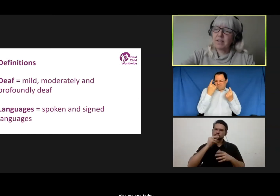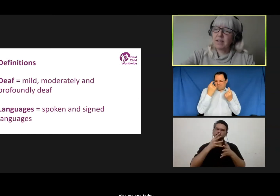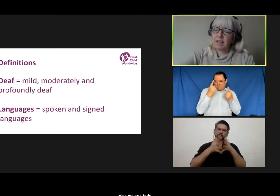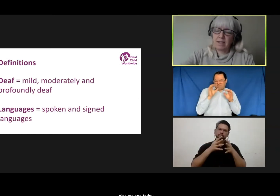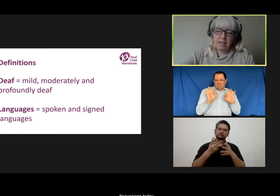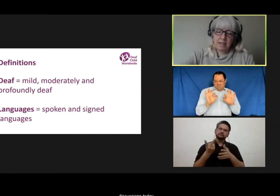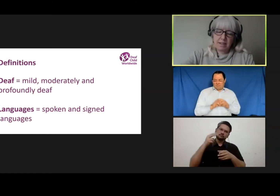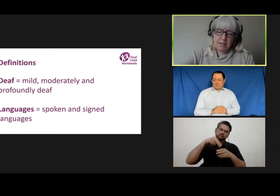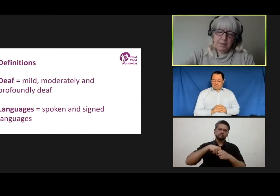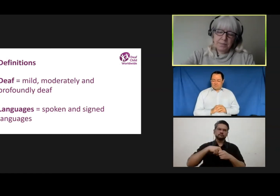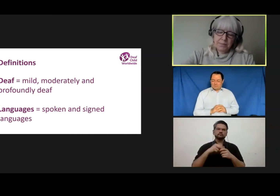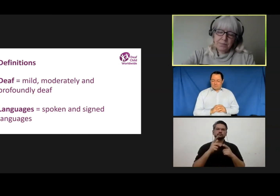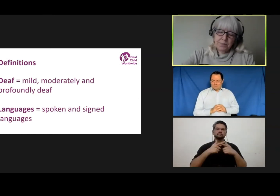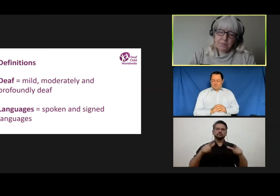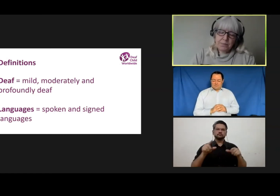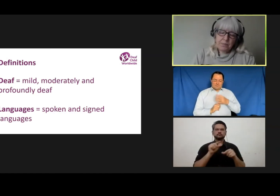discussions today.